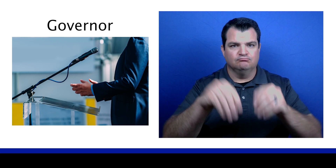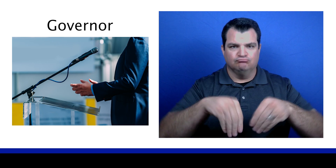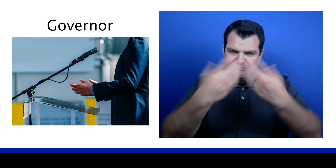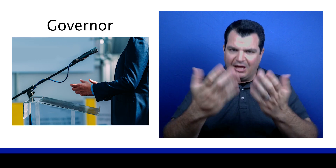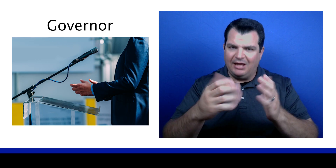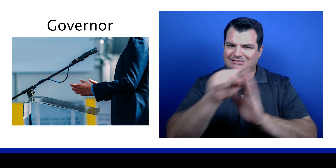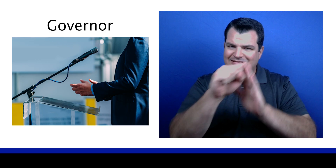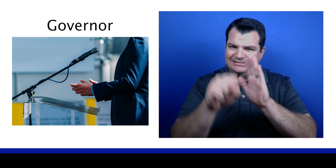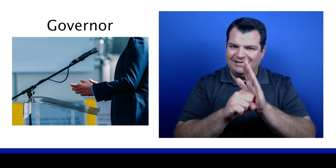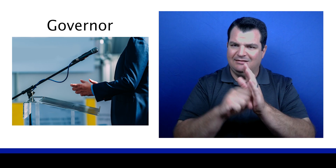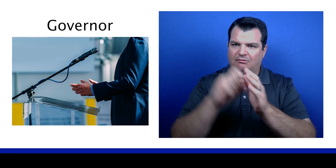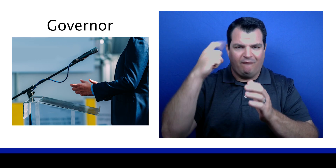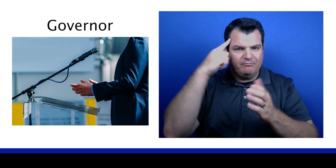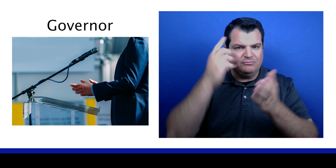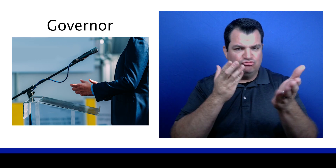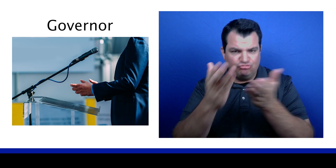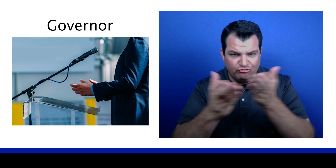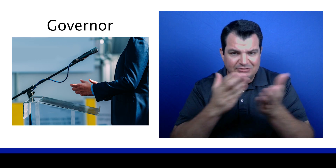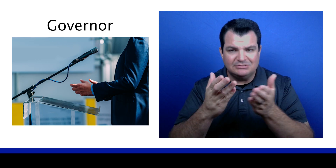judges.